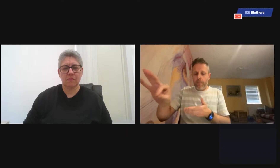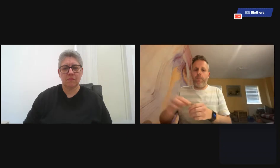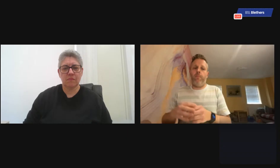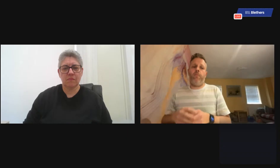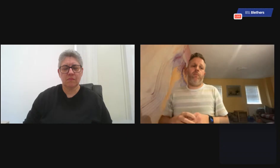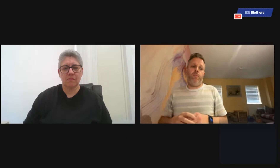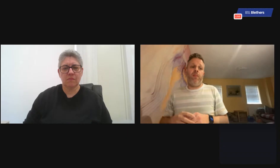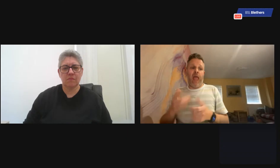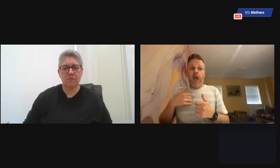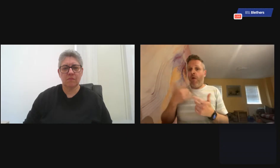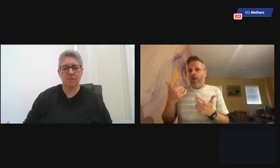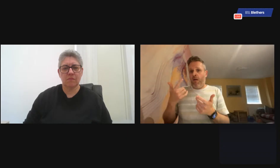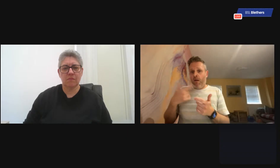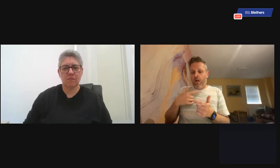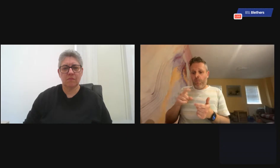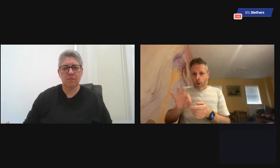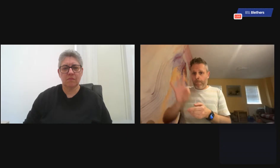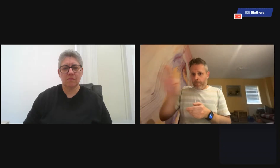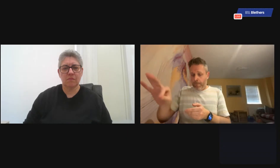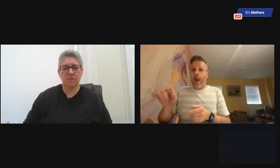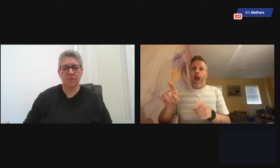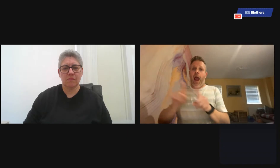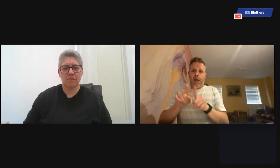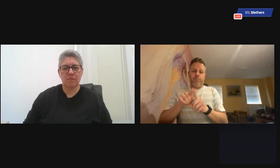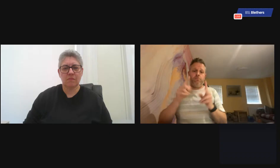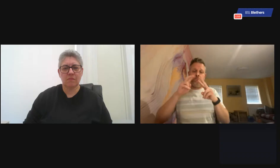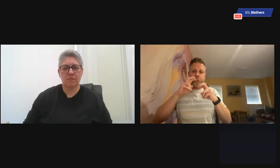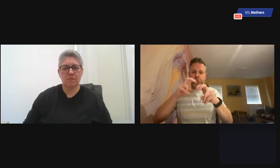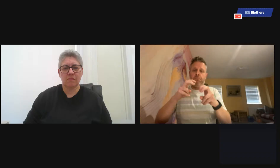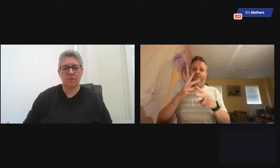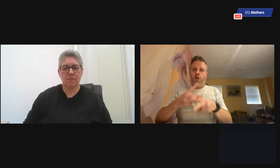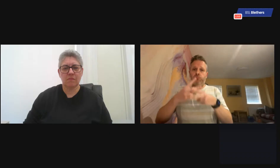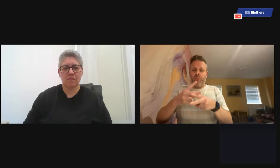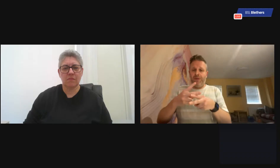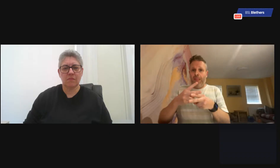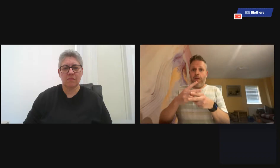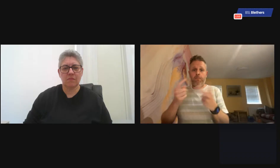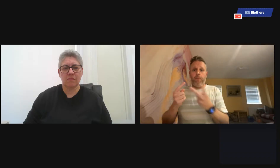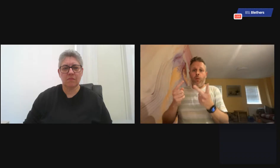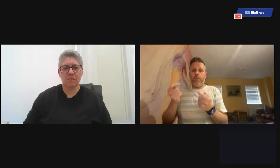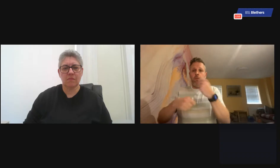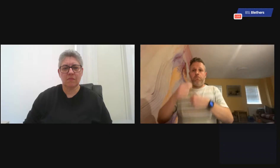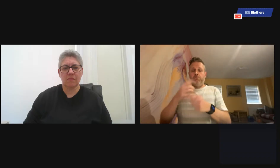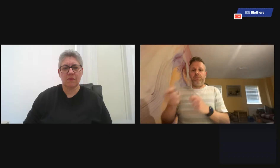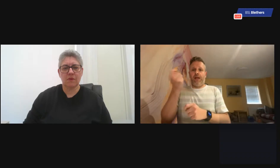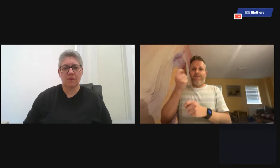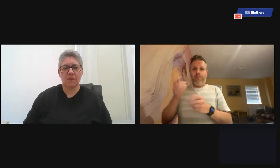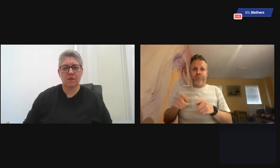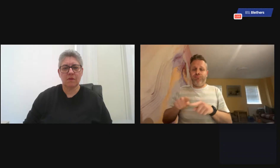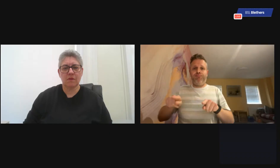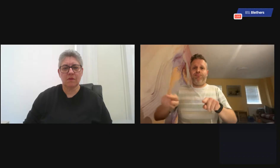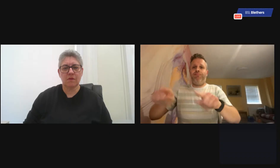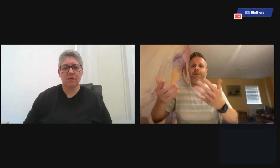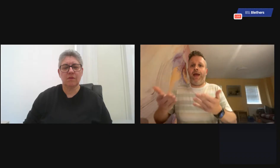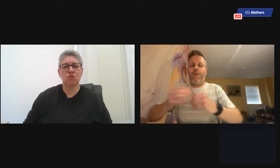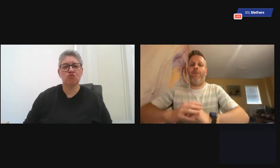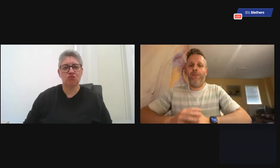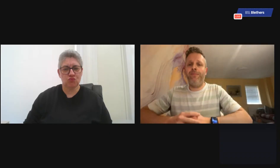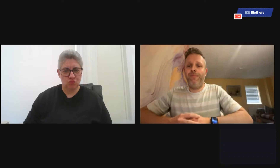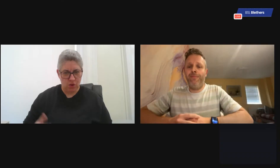whether I could adopt or foster, if I could donate sperm. And then I decided that